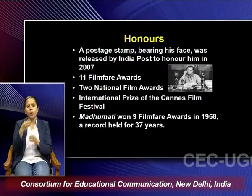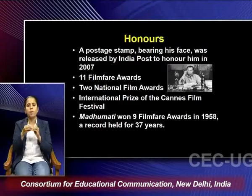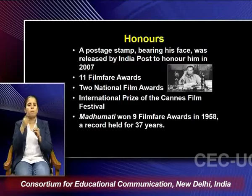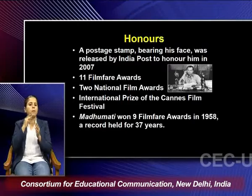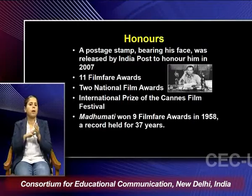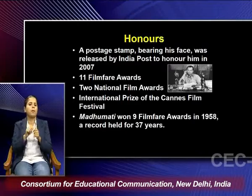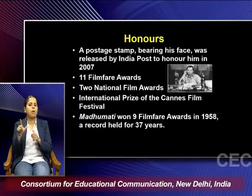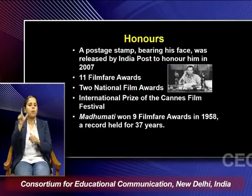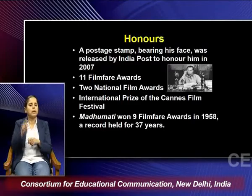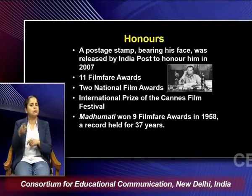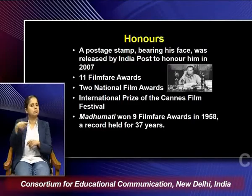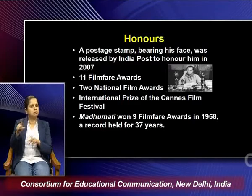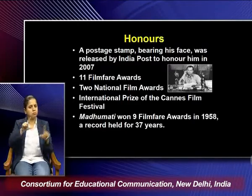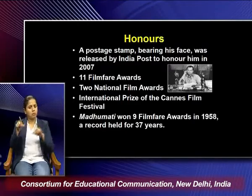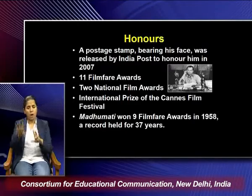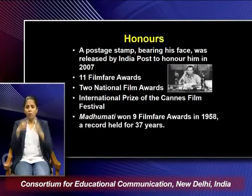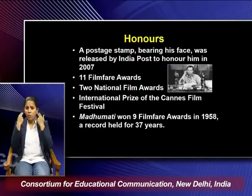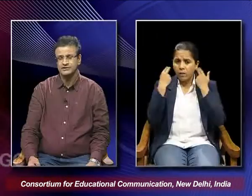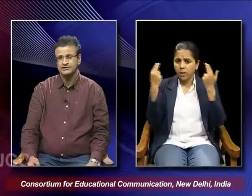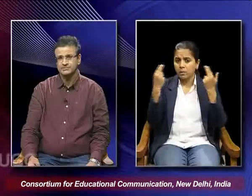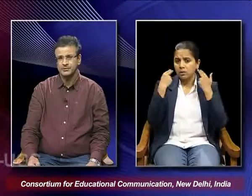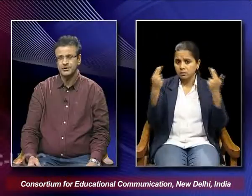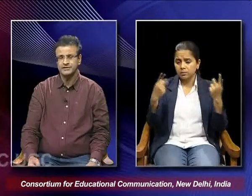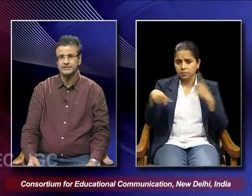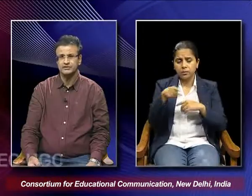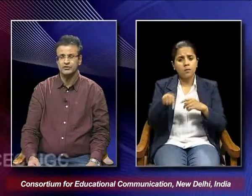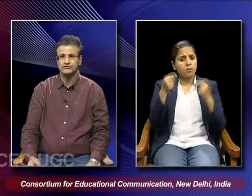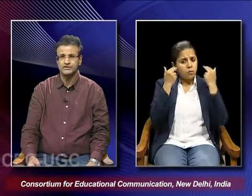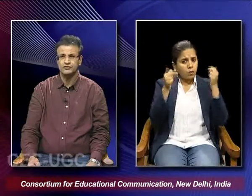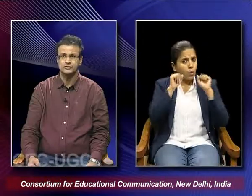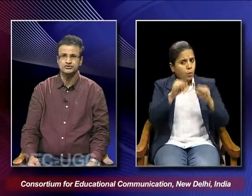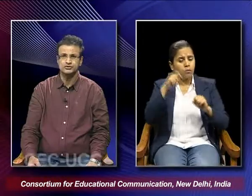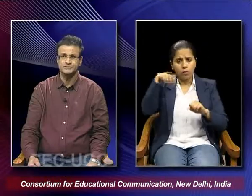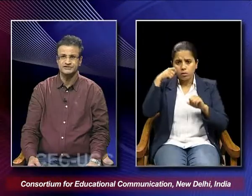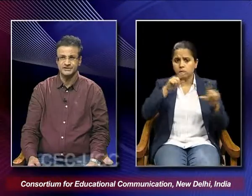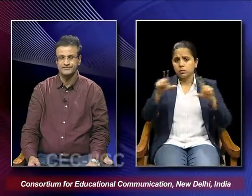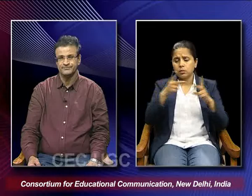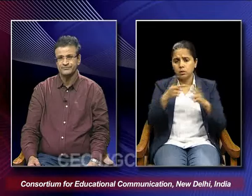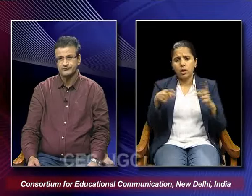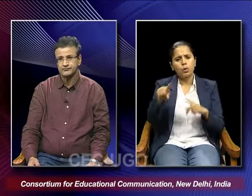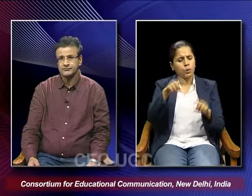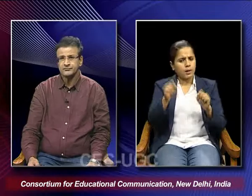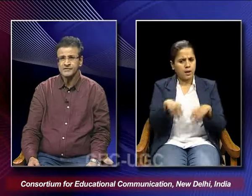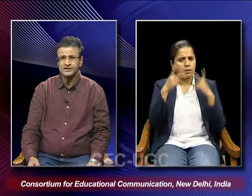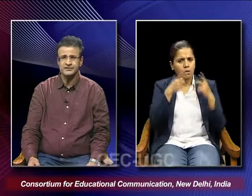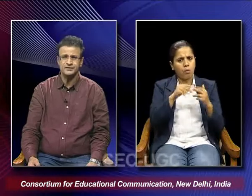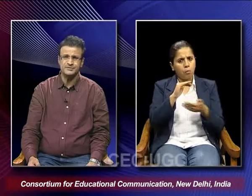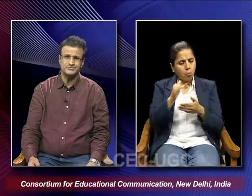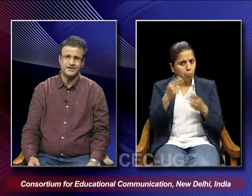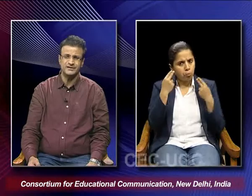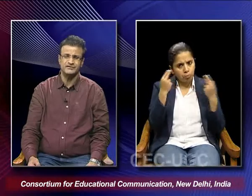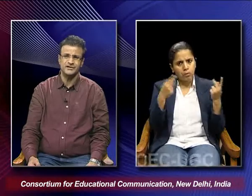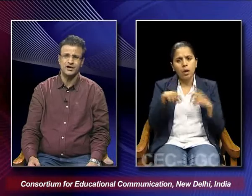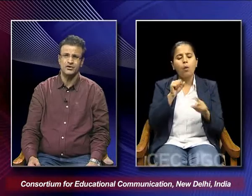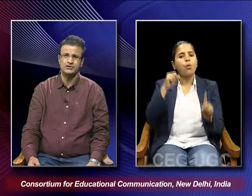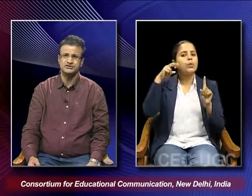Roy, they were also very popular, and the popularity of the awards could be seen in the